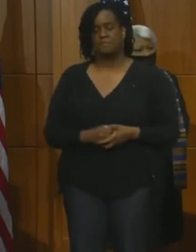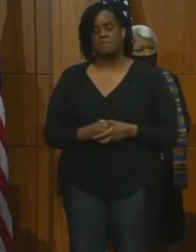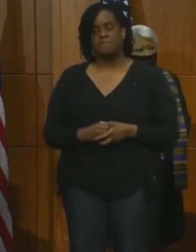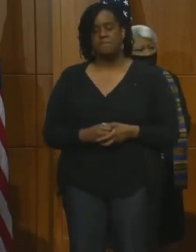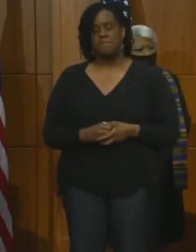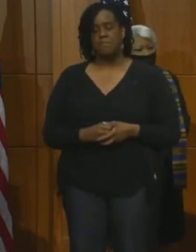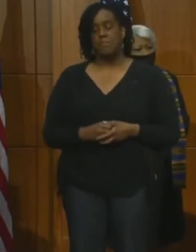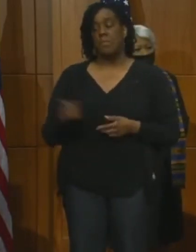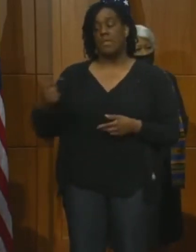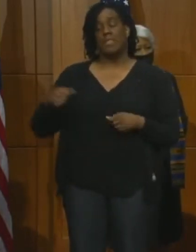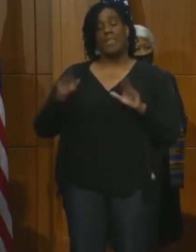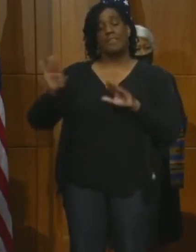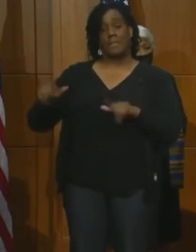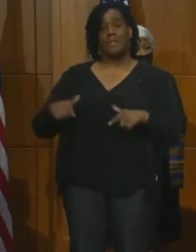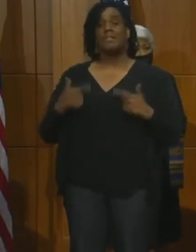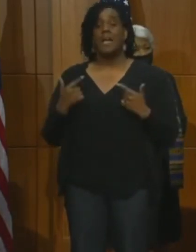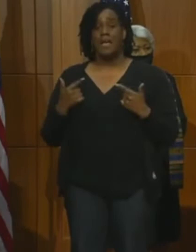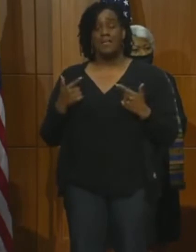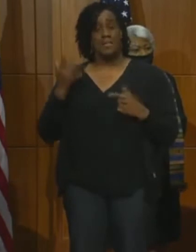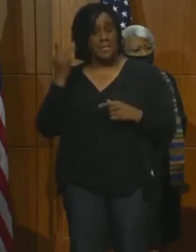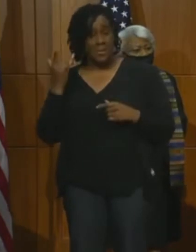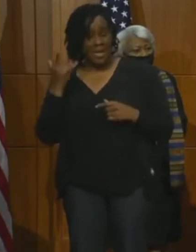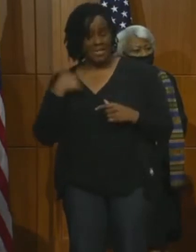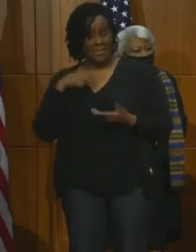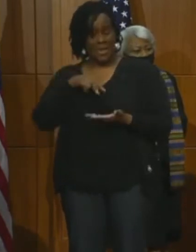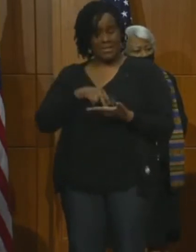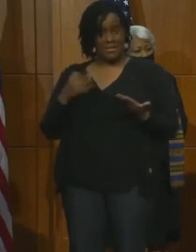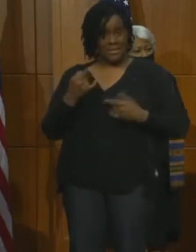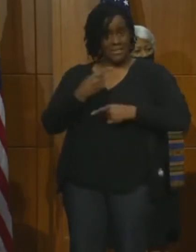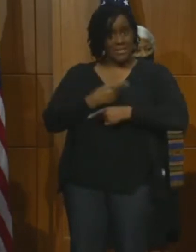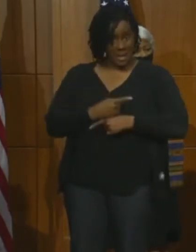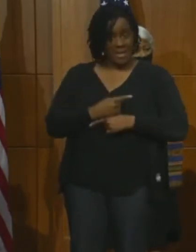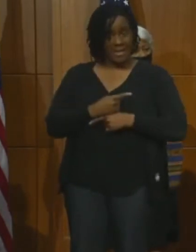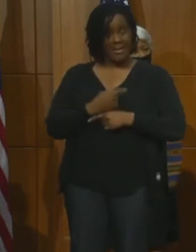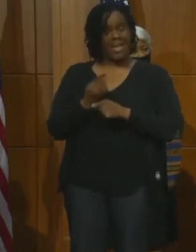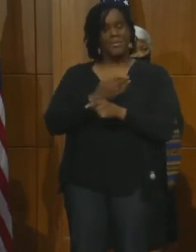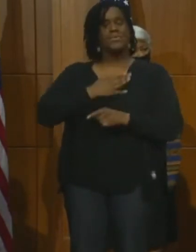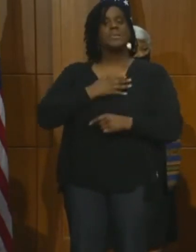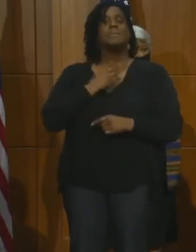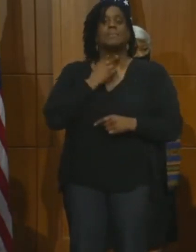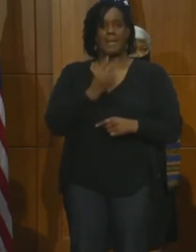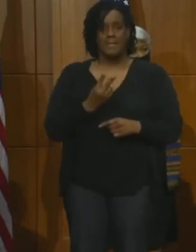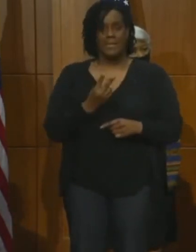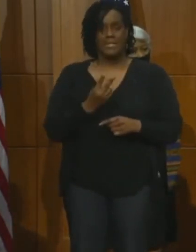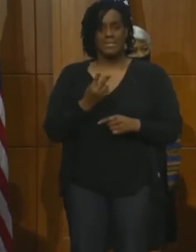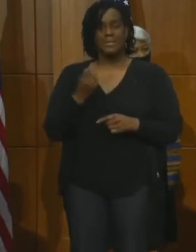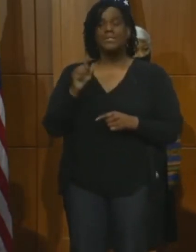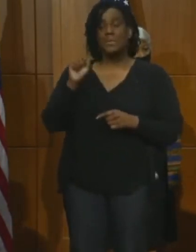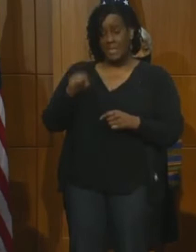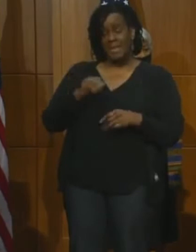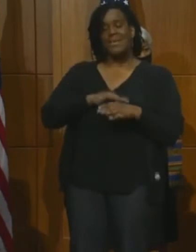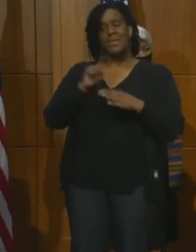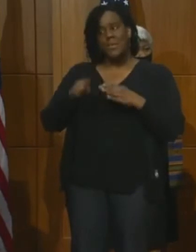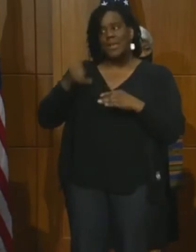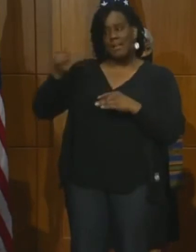They sacrificed their lives so that I could stand here today and use my voice. So yes, over the weekend I